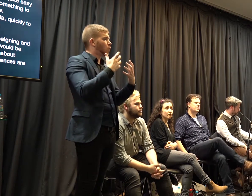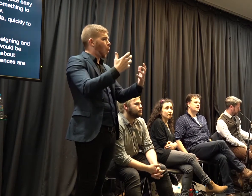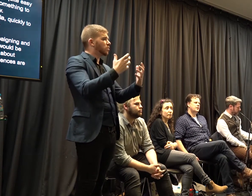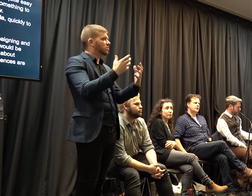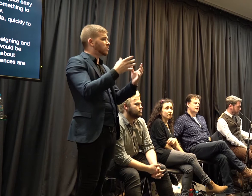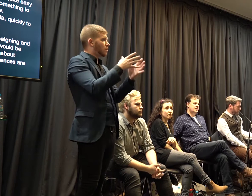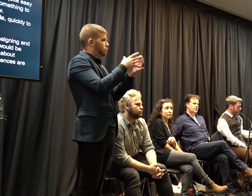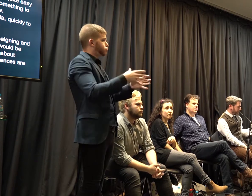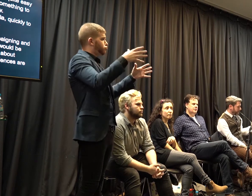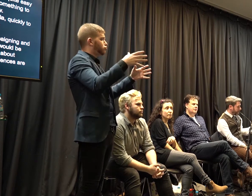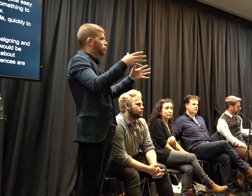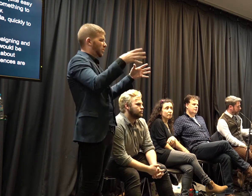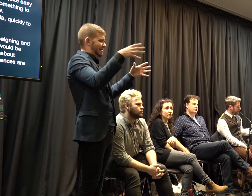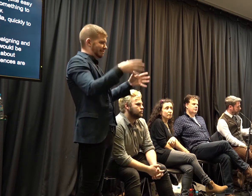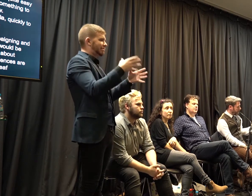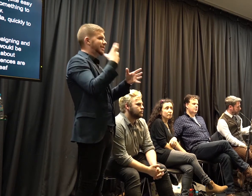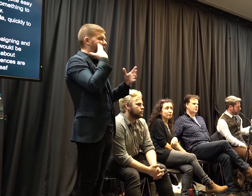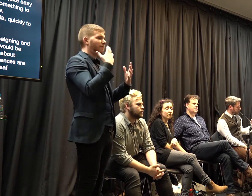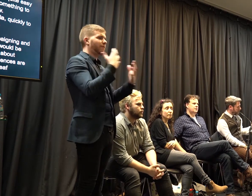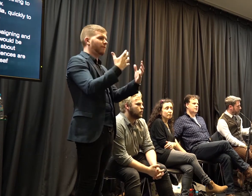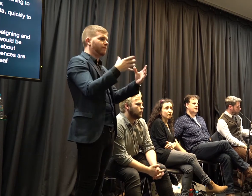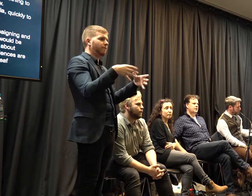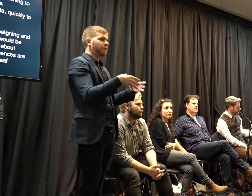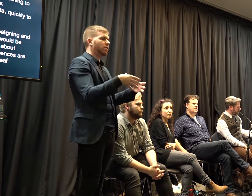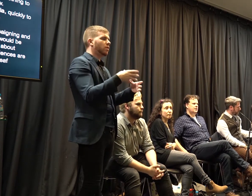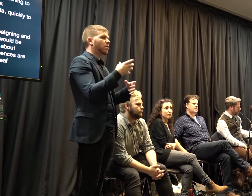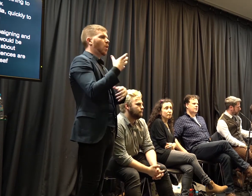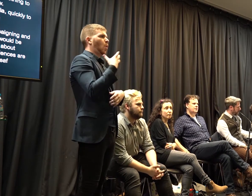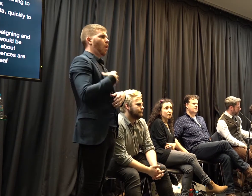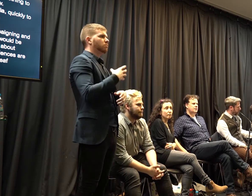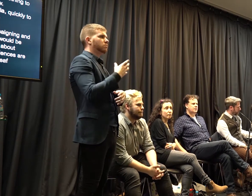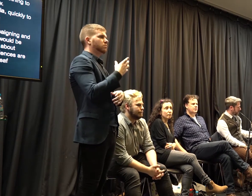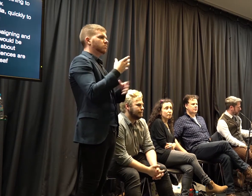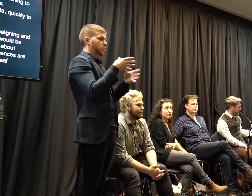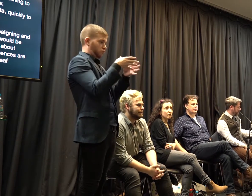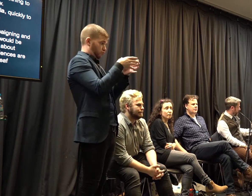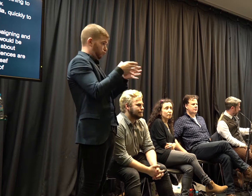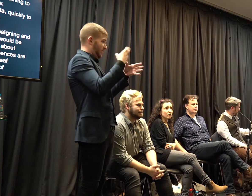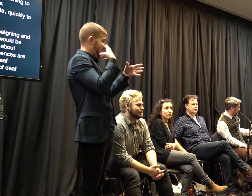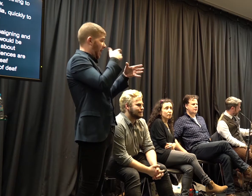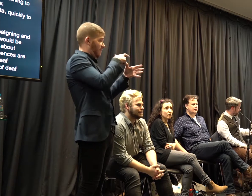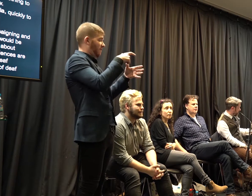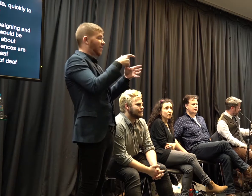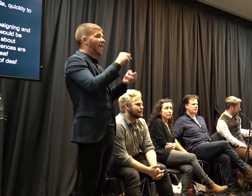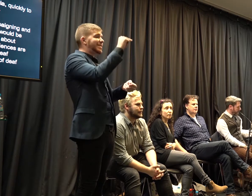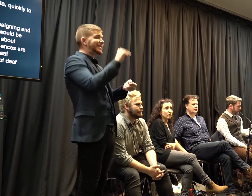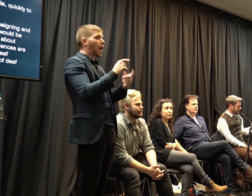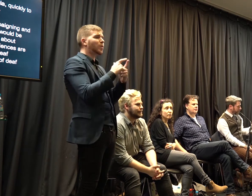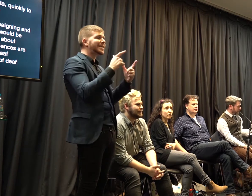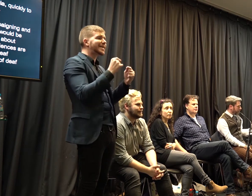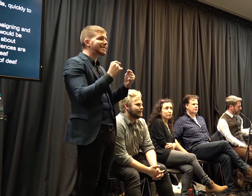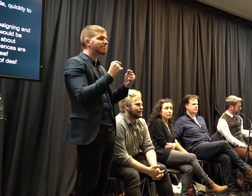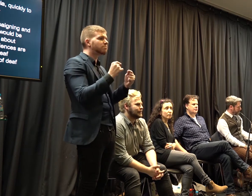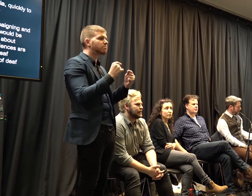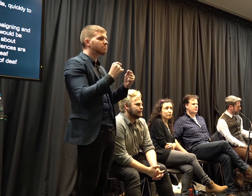non-deaf audiences, considering a good percentage of deaf patrons have discounted tickets, and